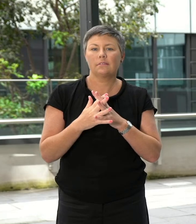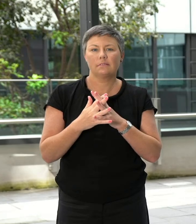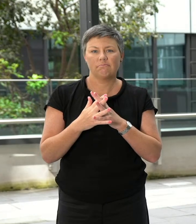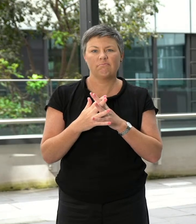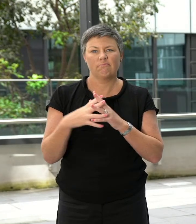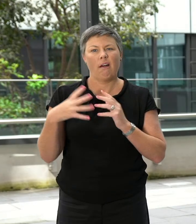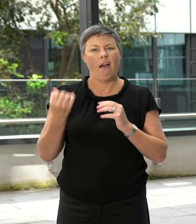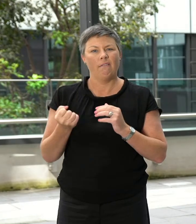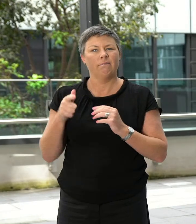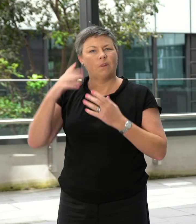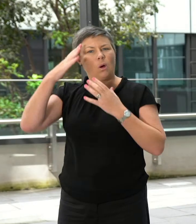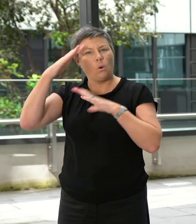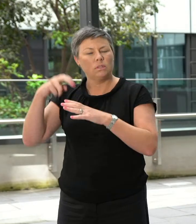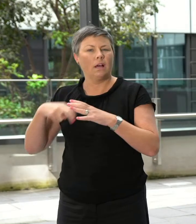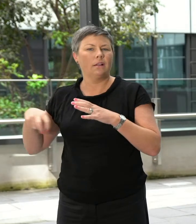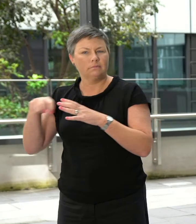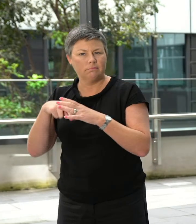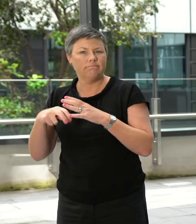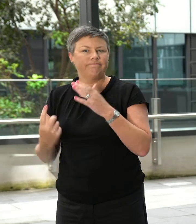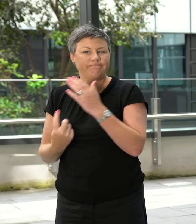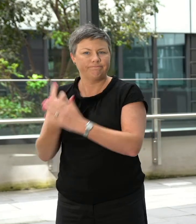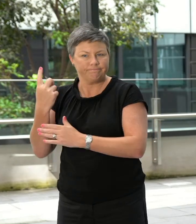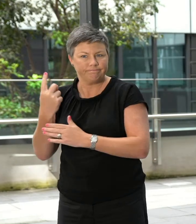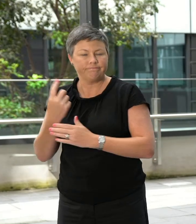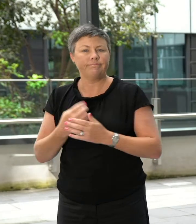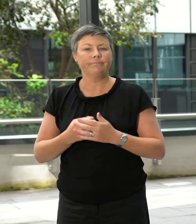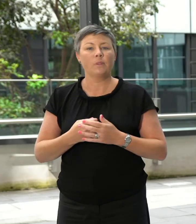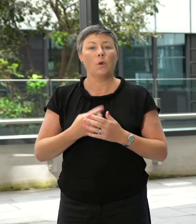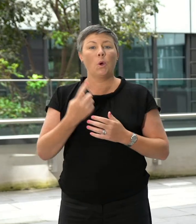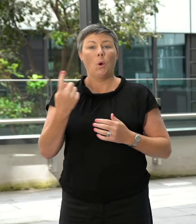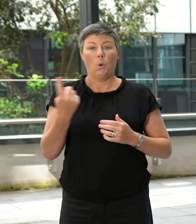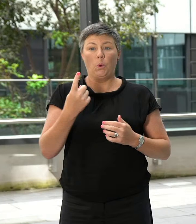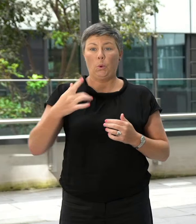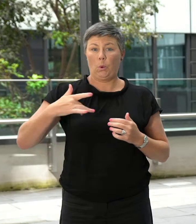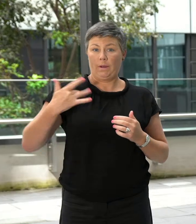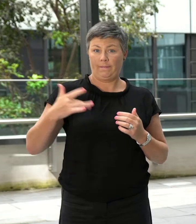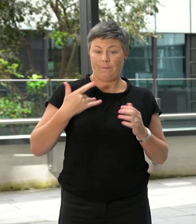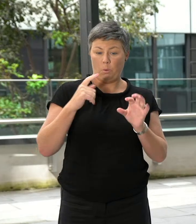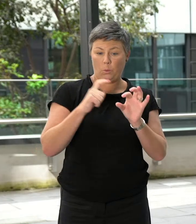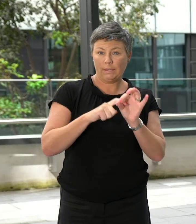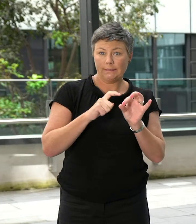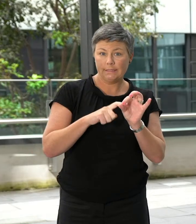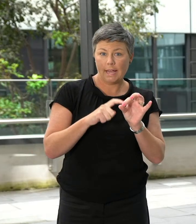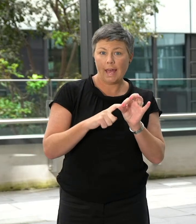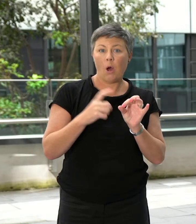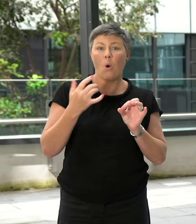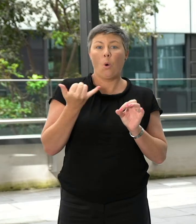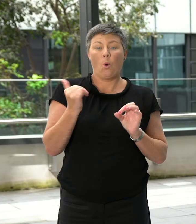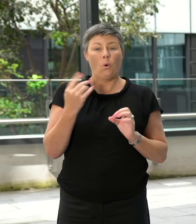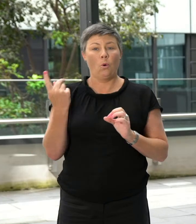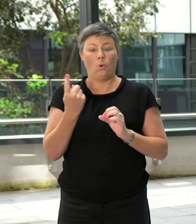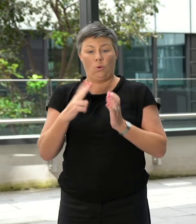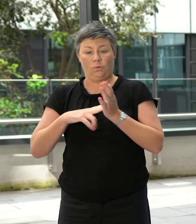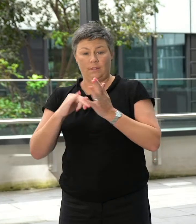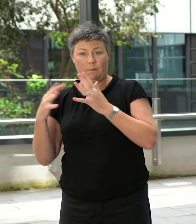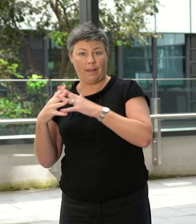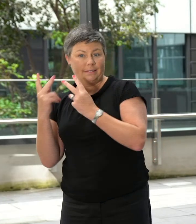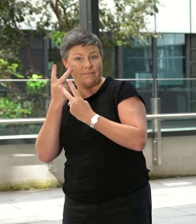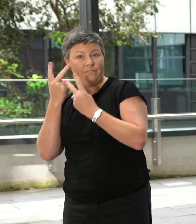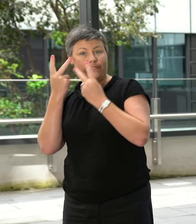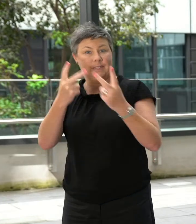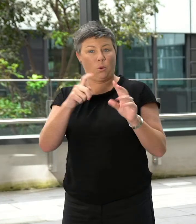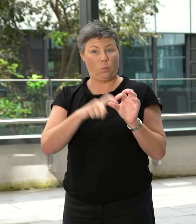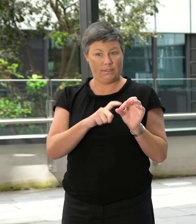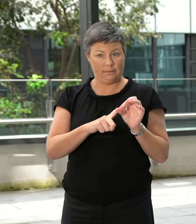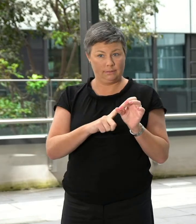as well. So we are asking all Queensland residents or people who've come to Queensland from New South Wales, please, if you've been in New South